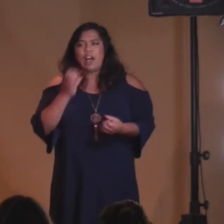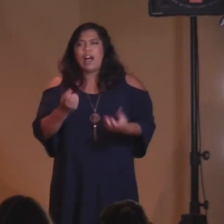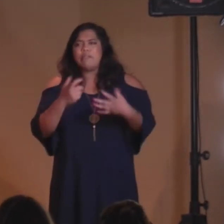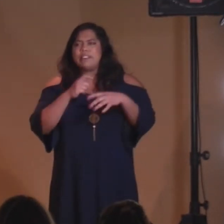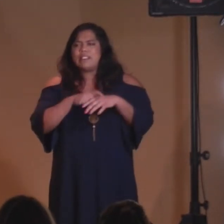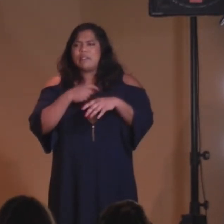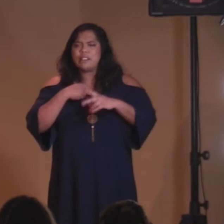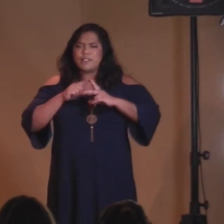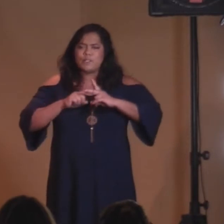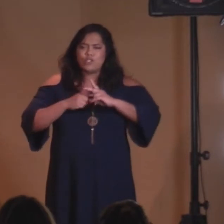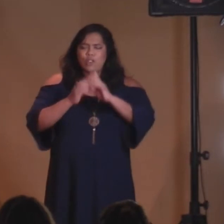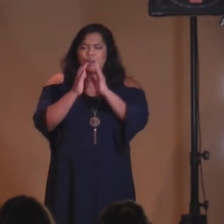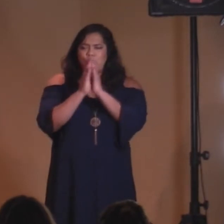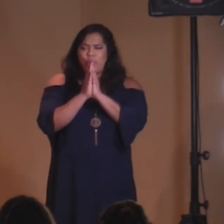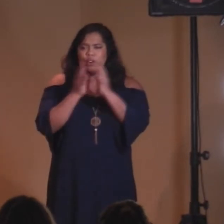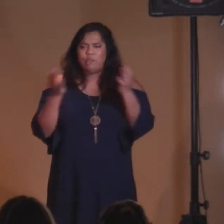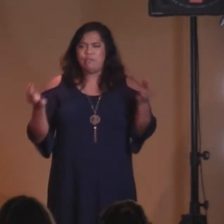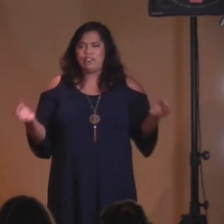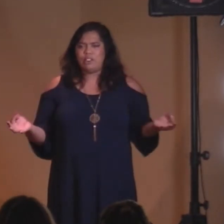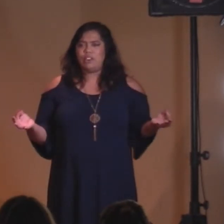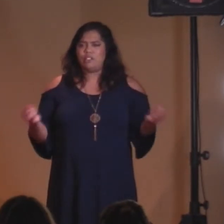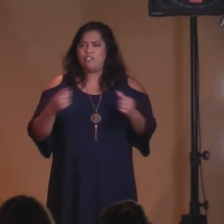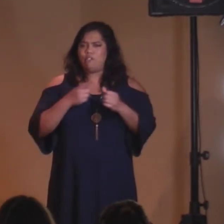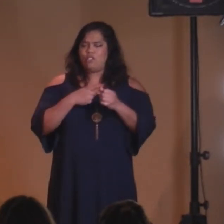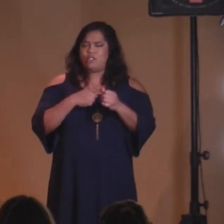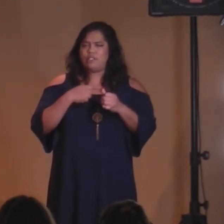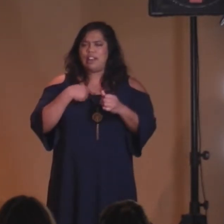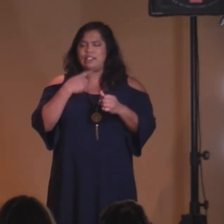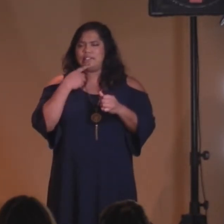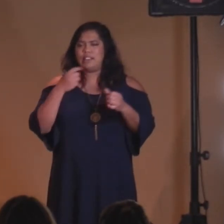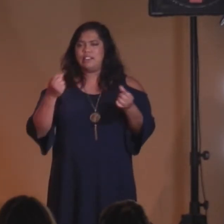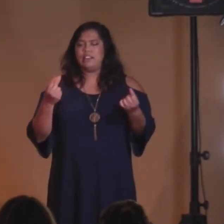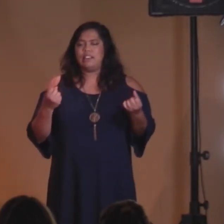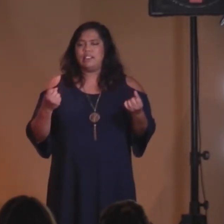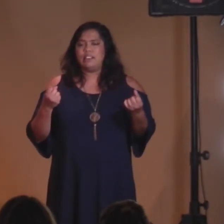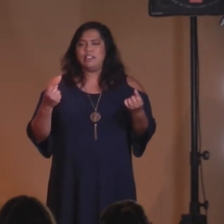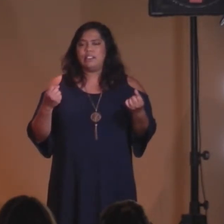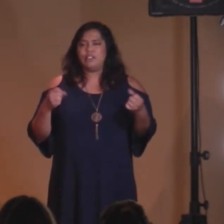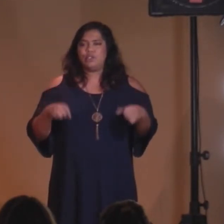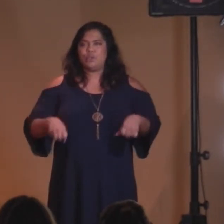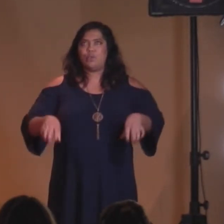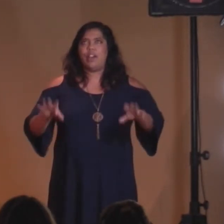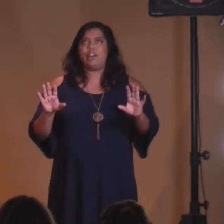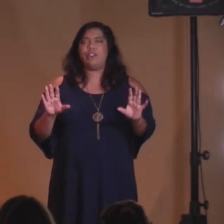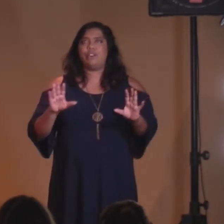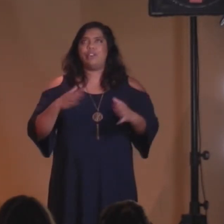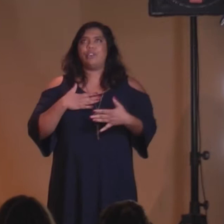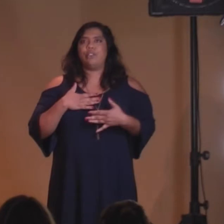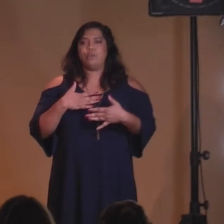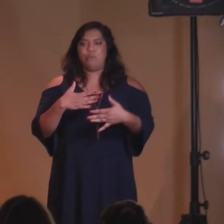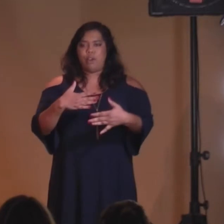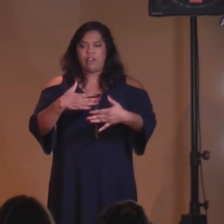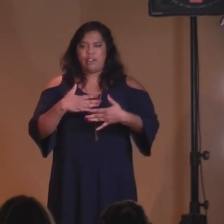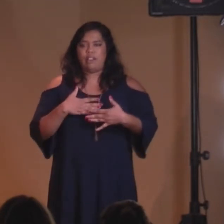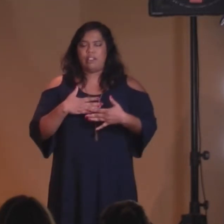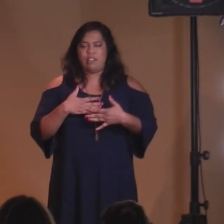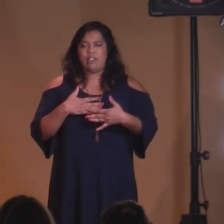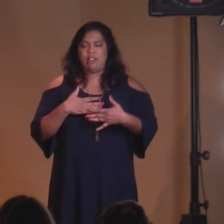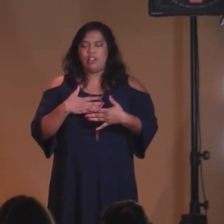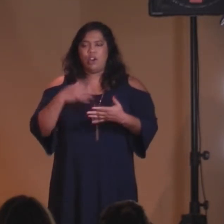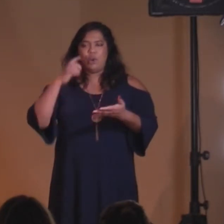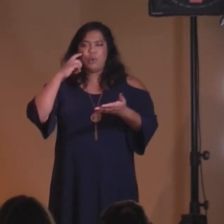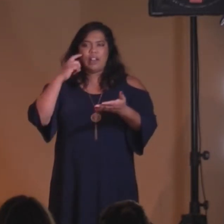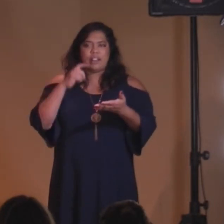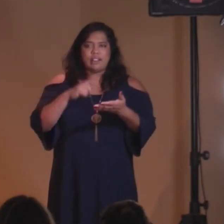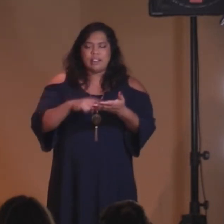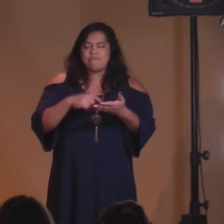or meditation by saying, surrendering to the breath and recognizing that I need